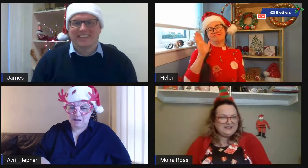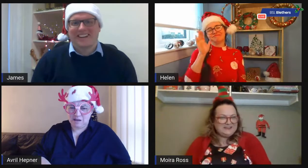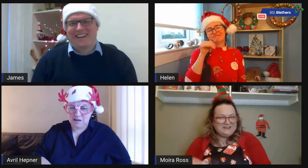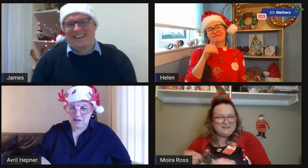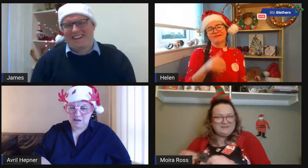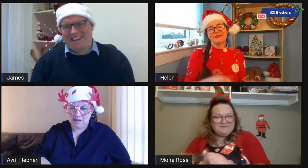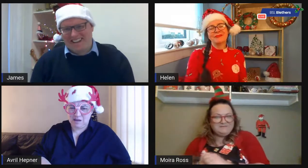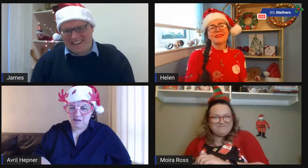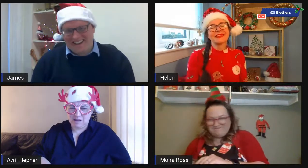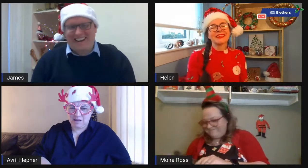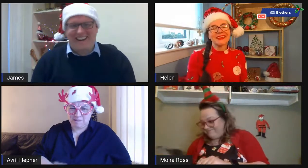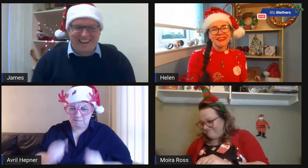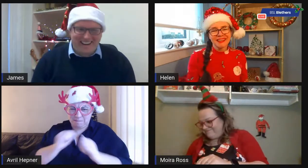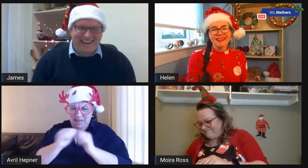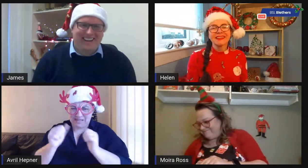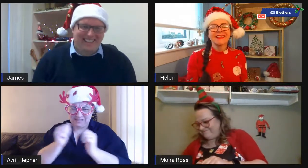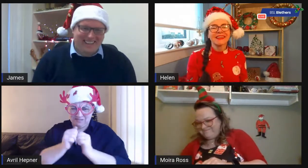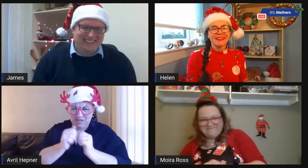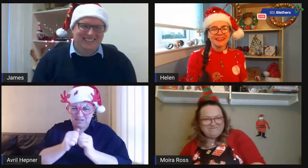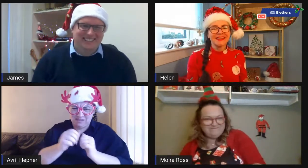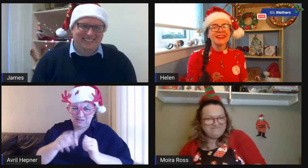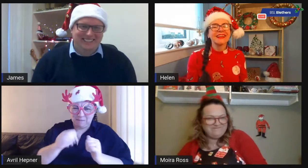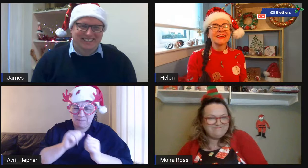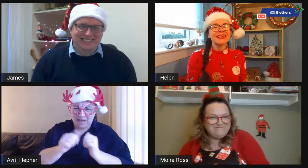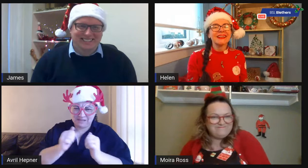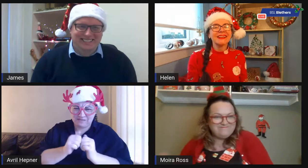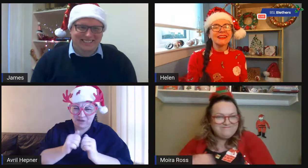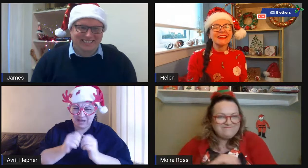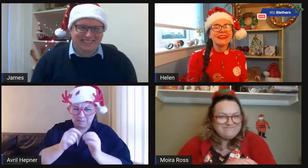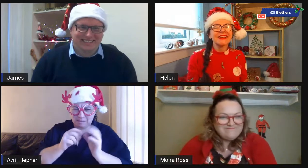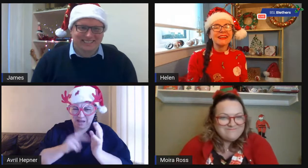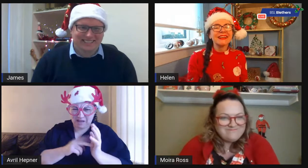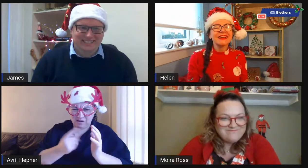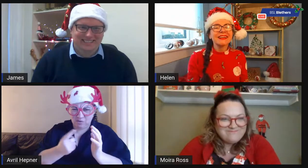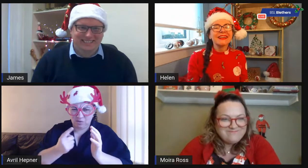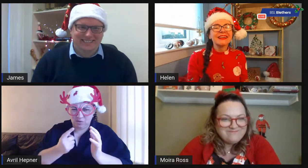from Ducati to his best doggy friend, Ben. He's got a best